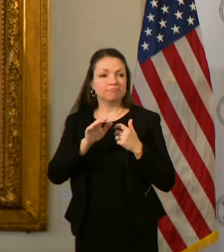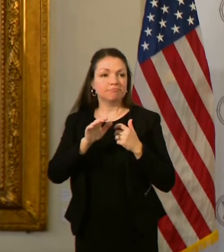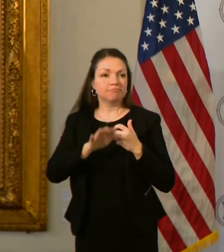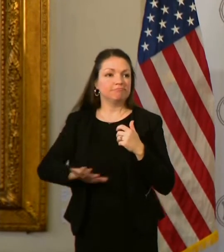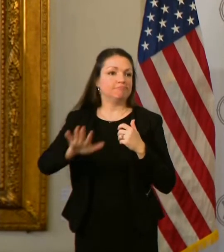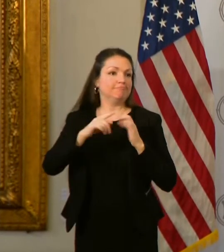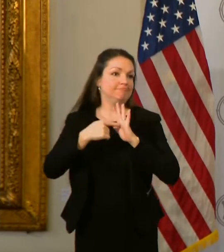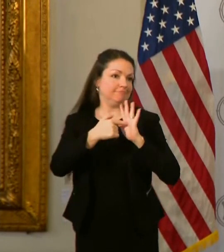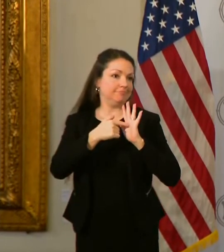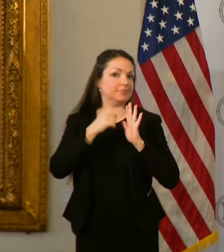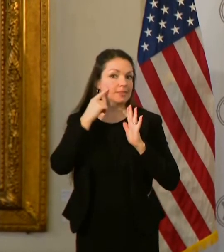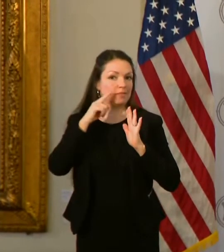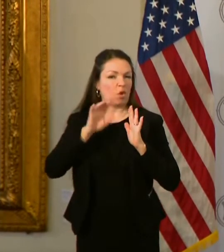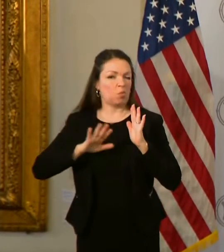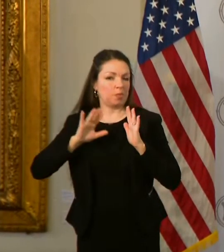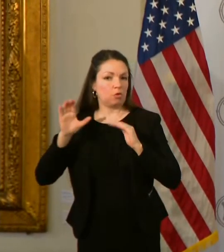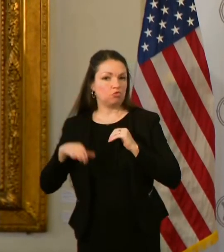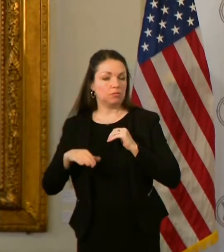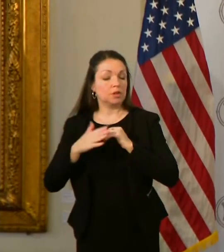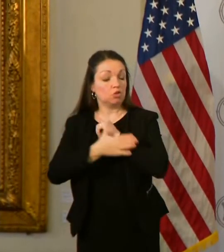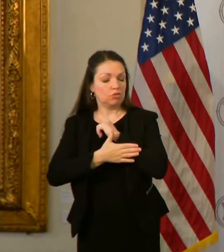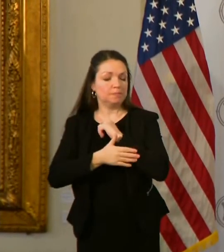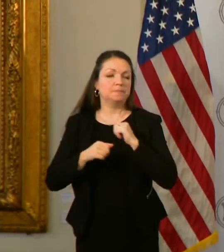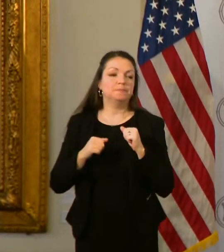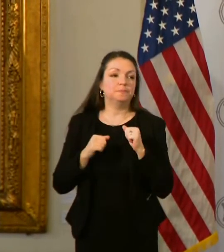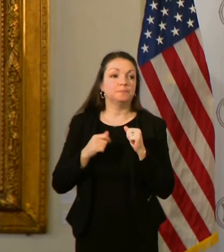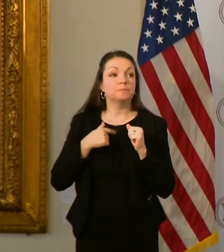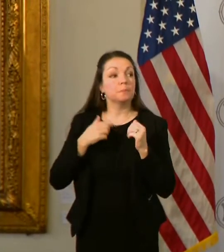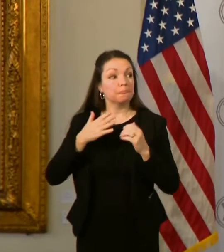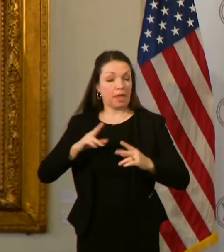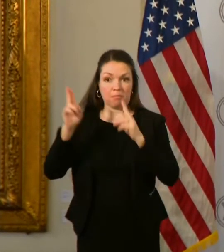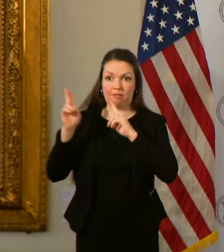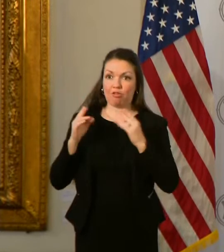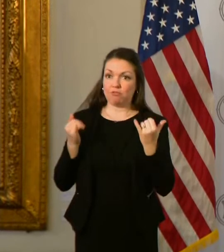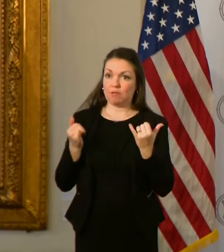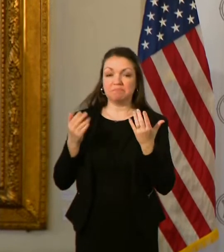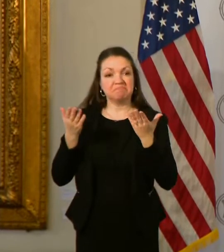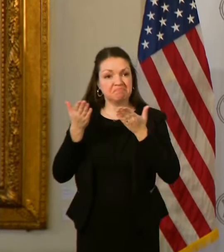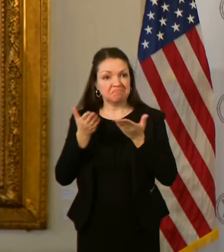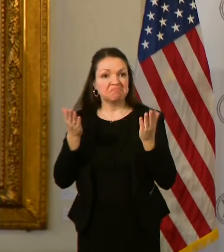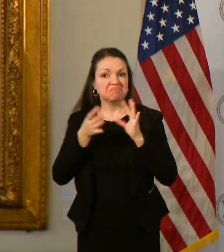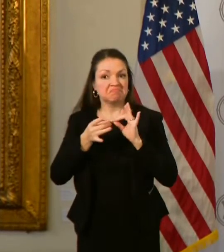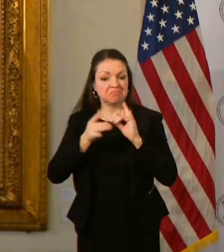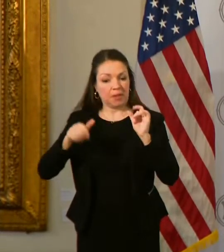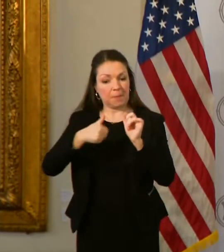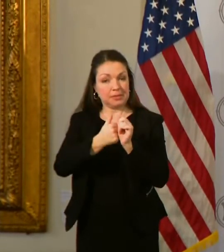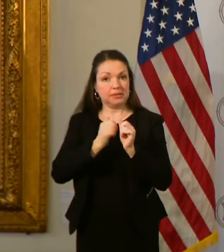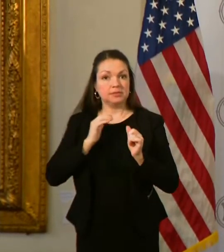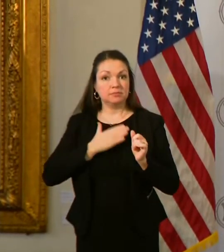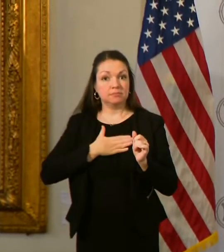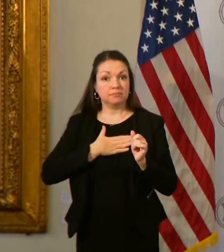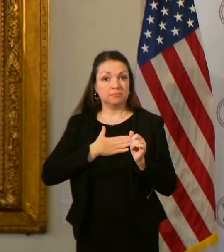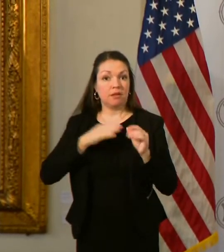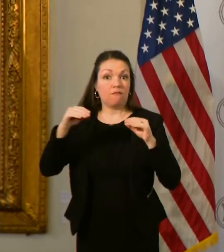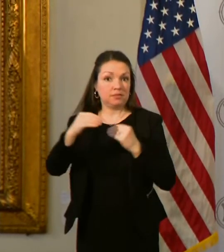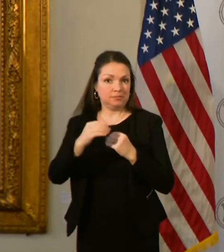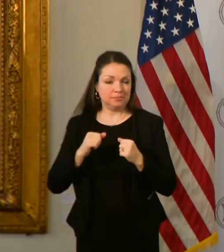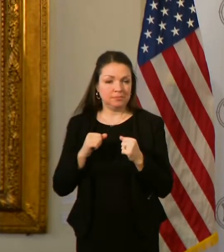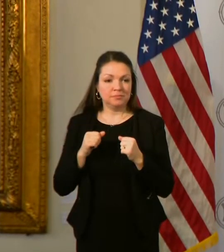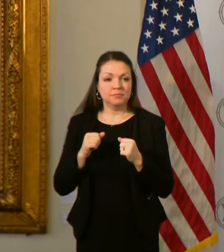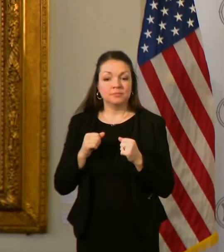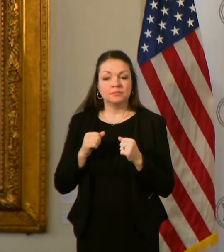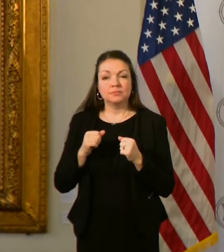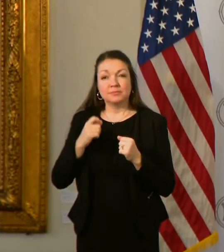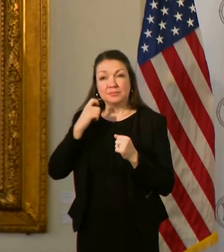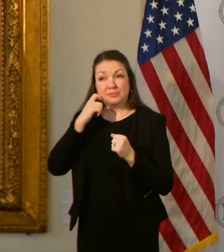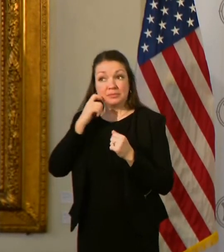to update you about the state of my office. We are coming up next week on 2